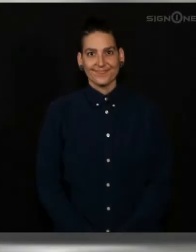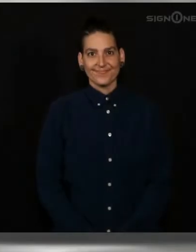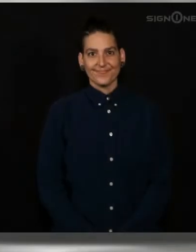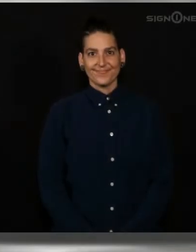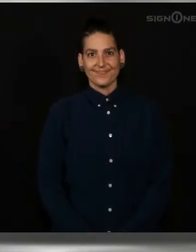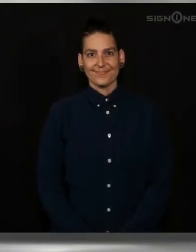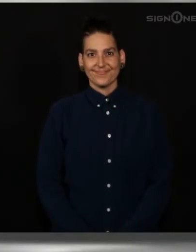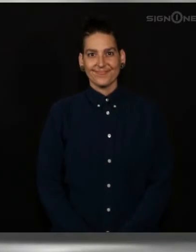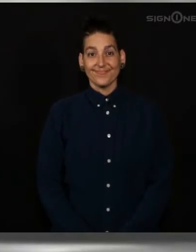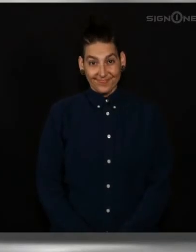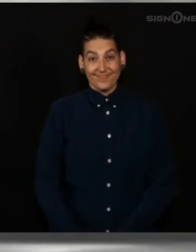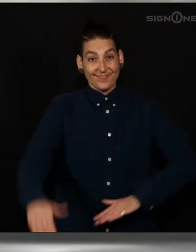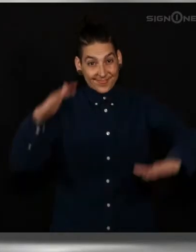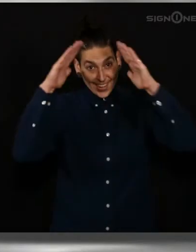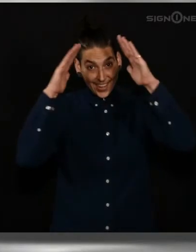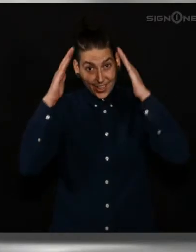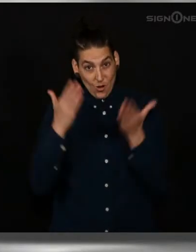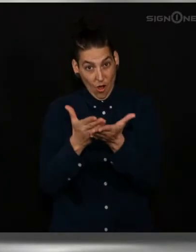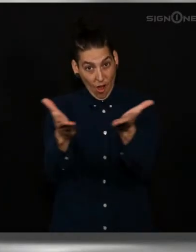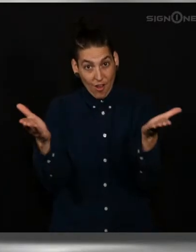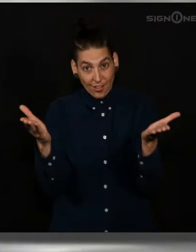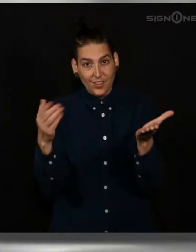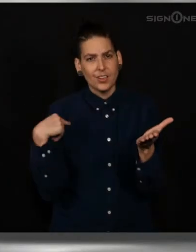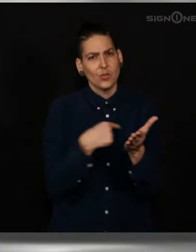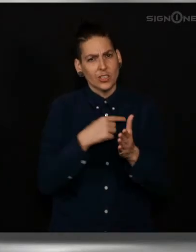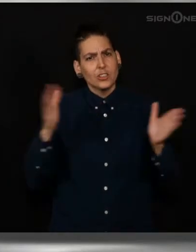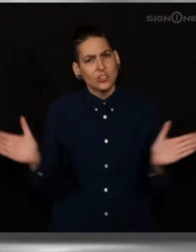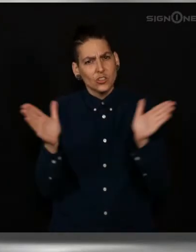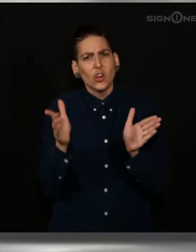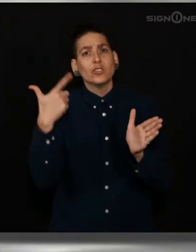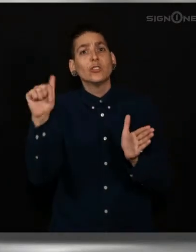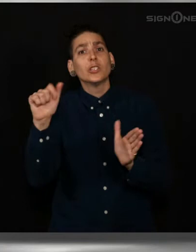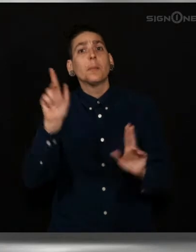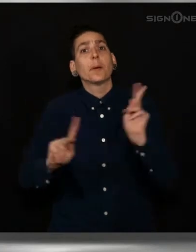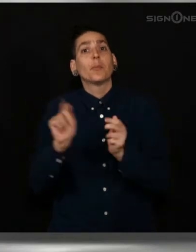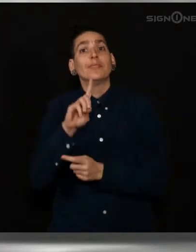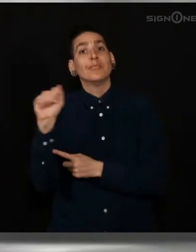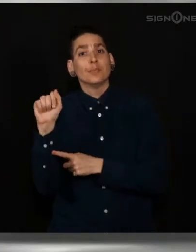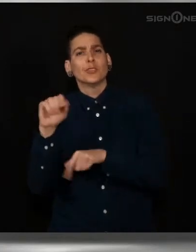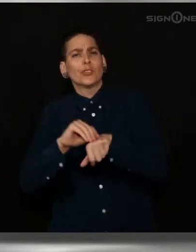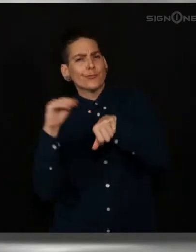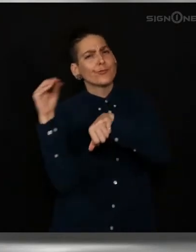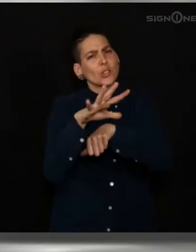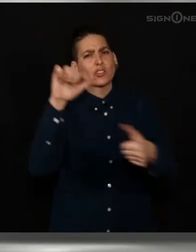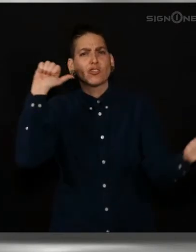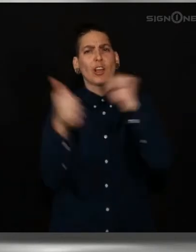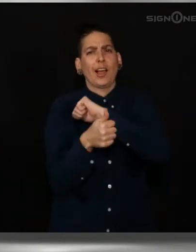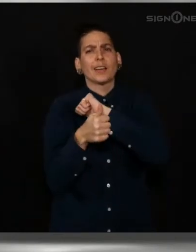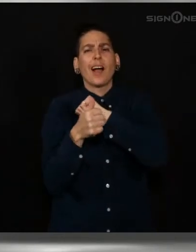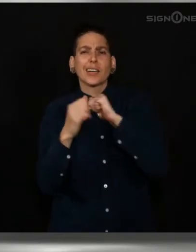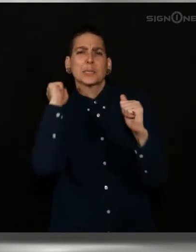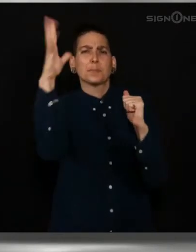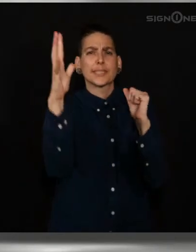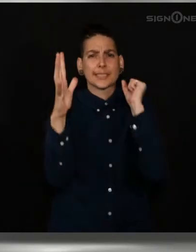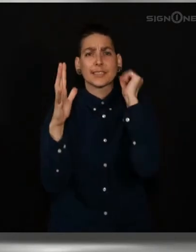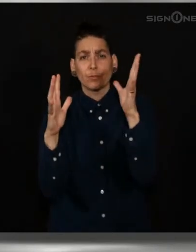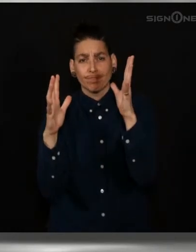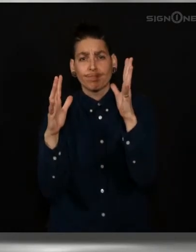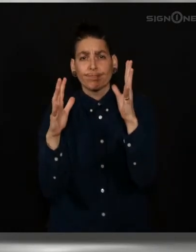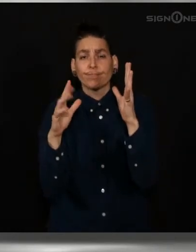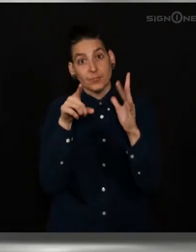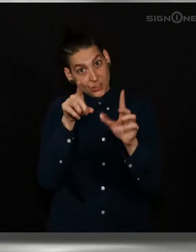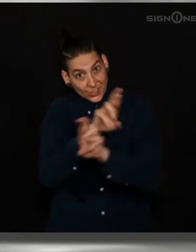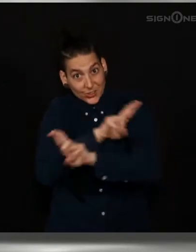We're encouraging all Georgians with disabilities to influence, change, and speak out. Are you ready to vote again in Georgia's runoff